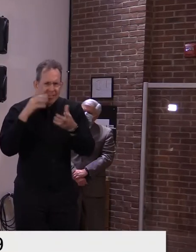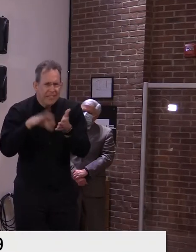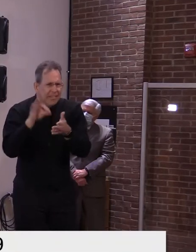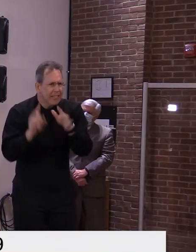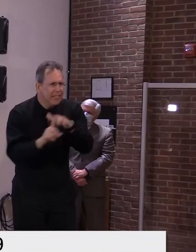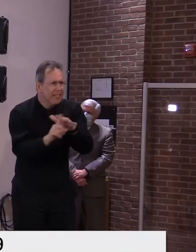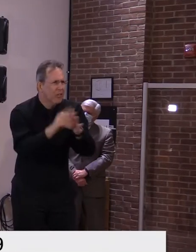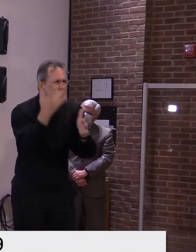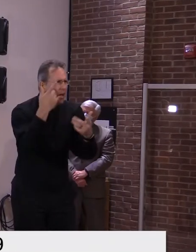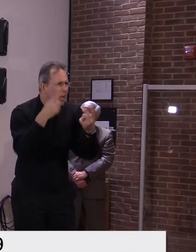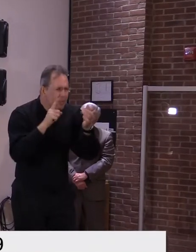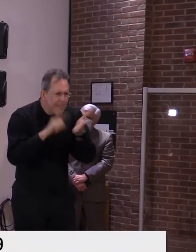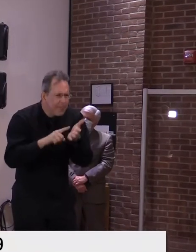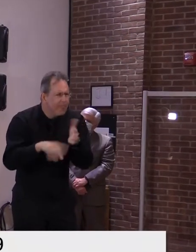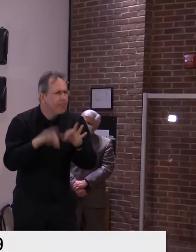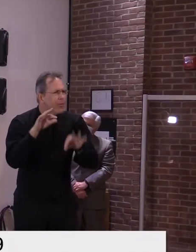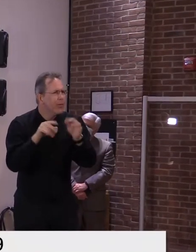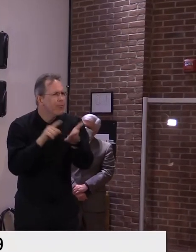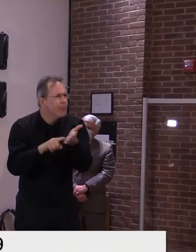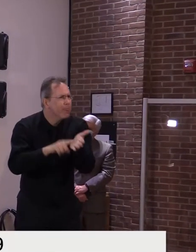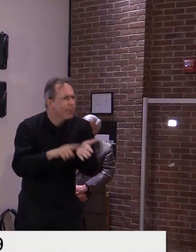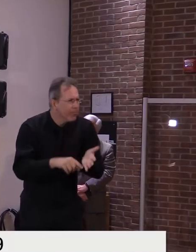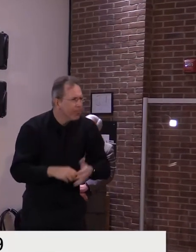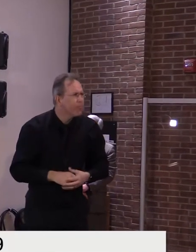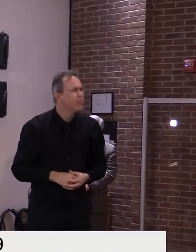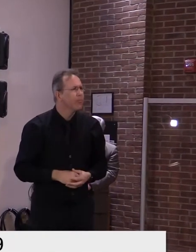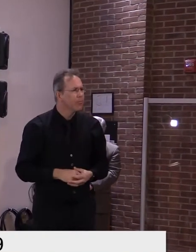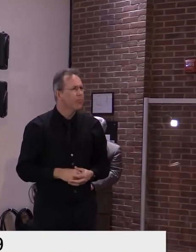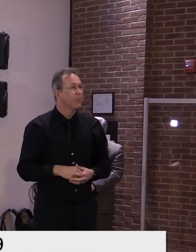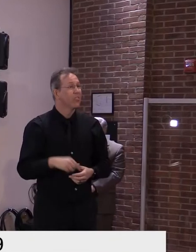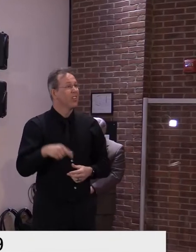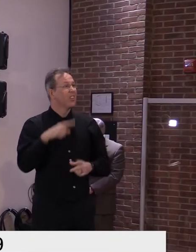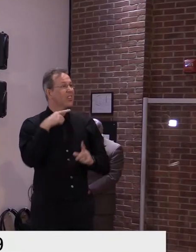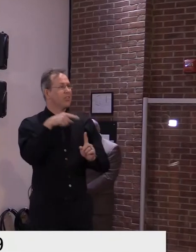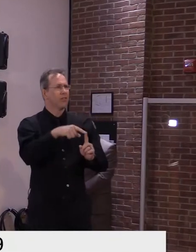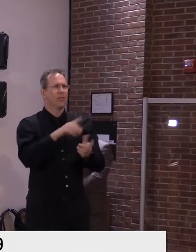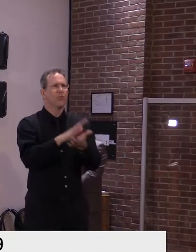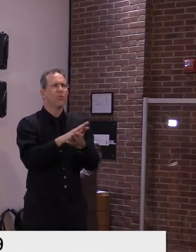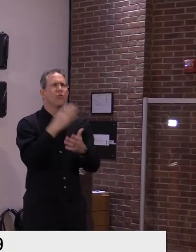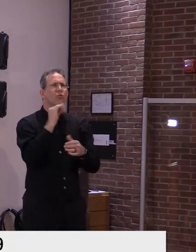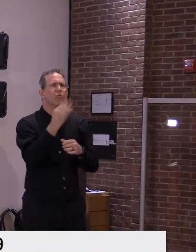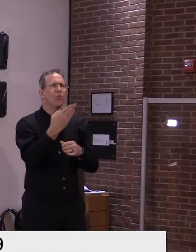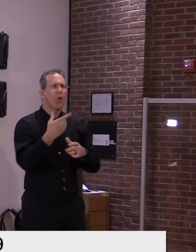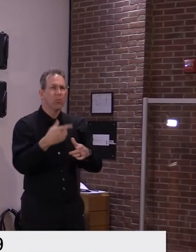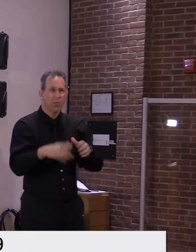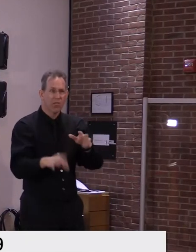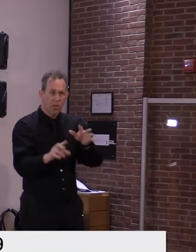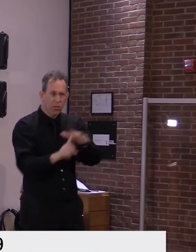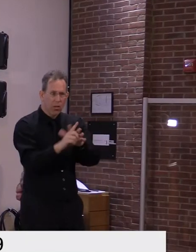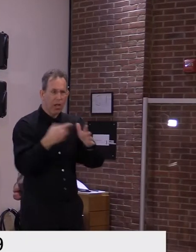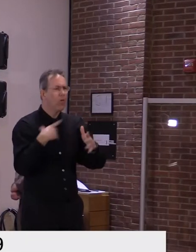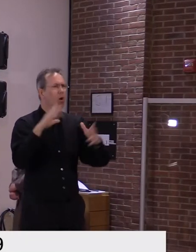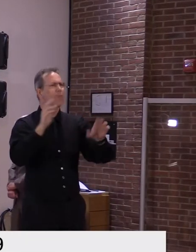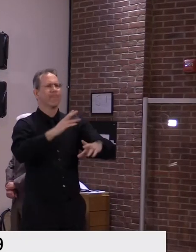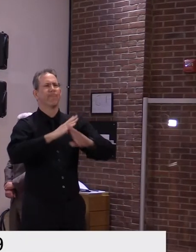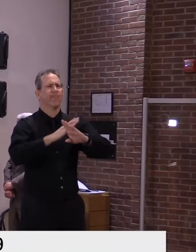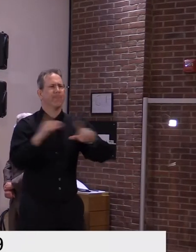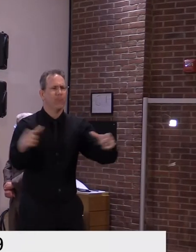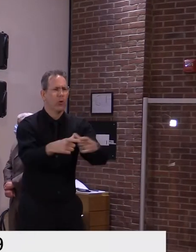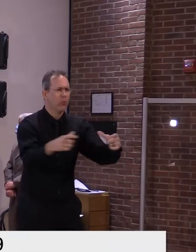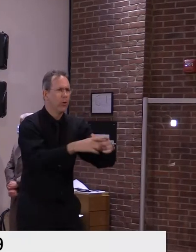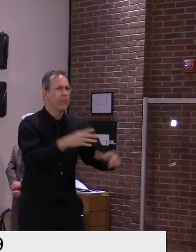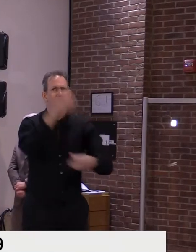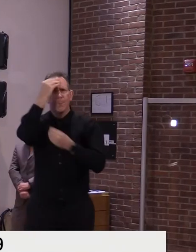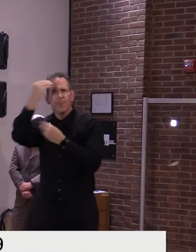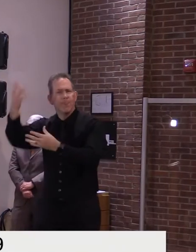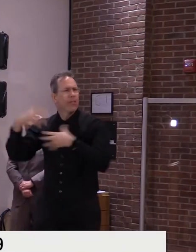time, the schools are very quick to be on top of these as quickly as possible so that they can understand if there's